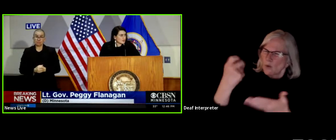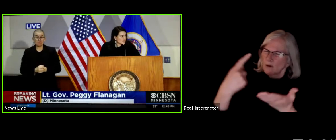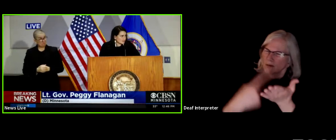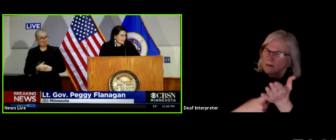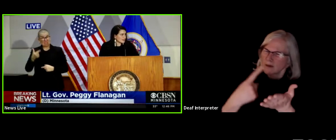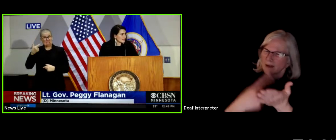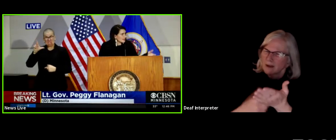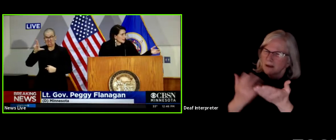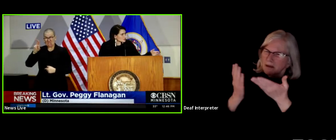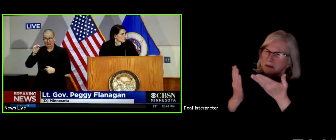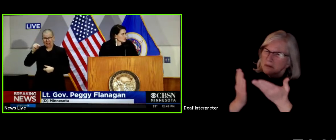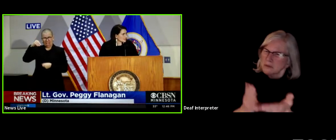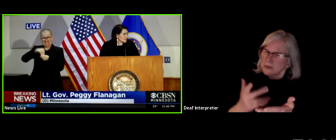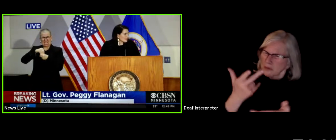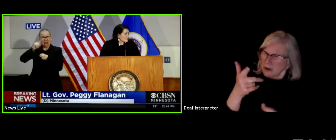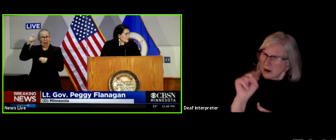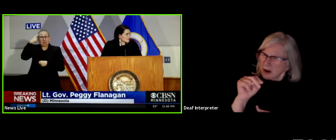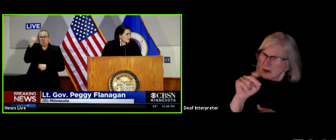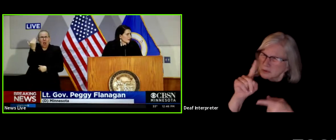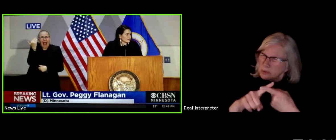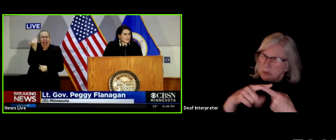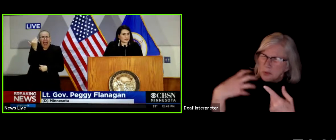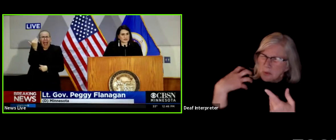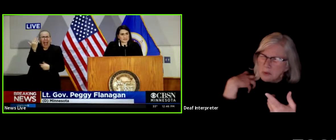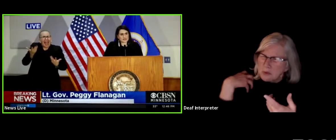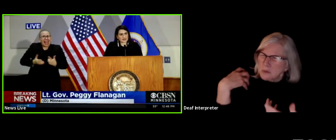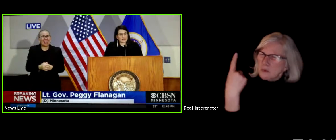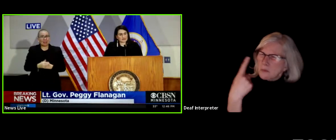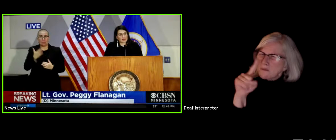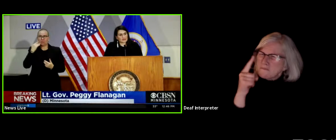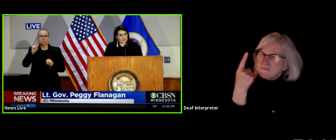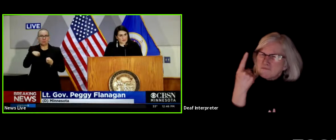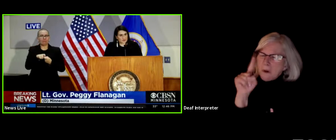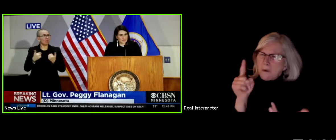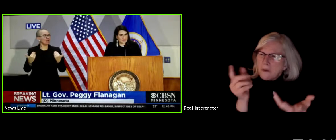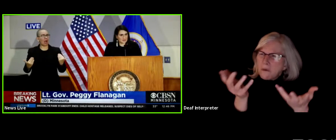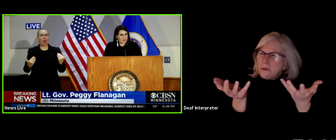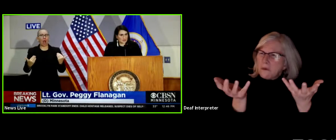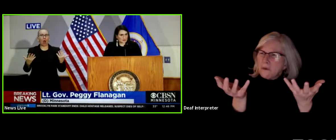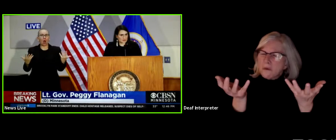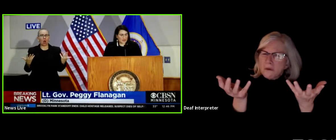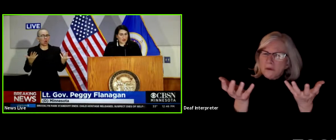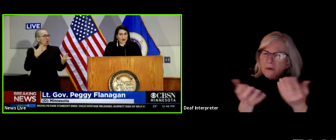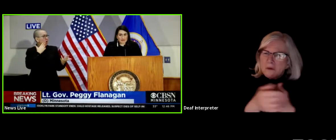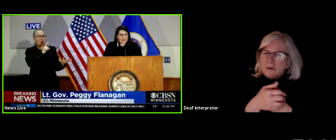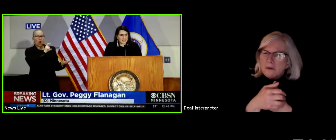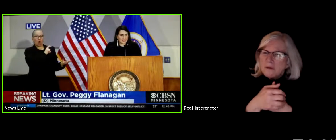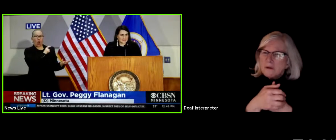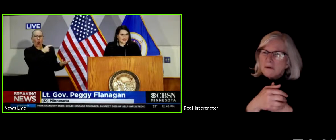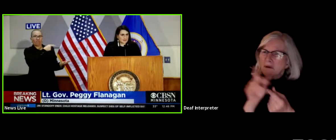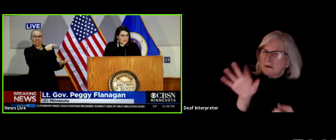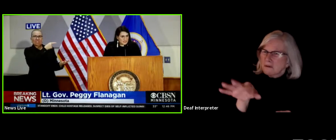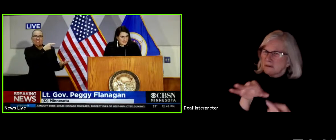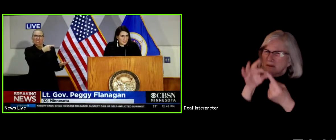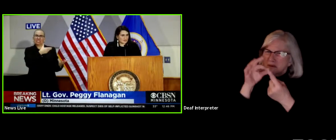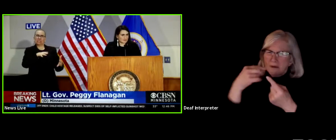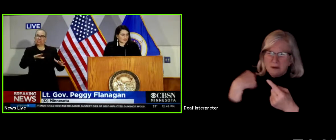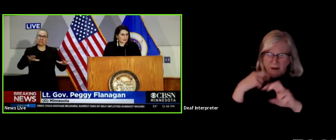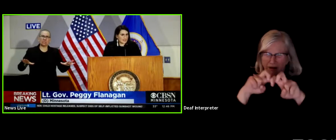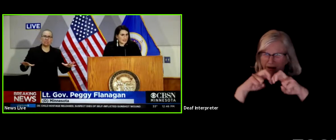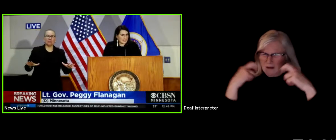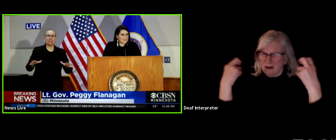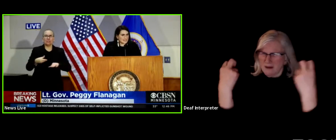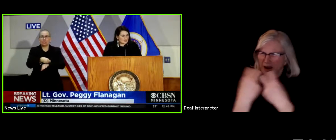conversation, especially as we're sitting with our leaders in law enforcement who are doing all they can to keep us